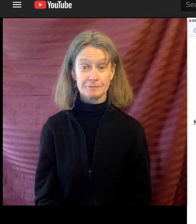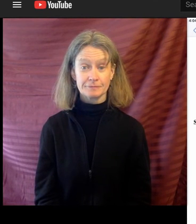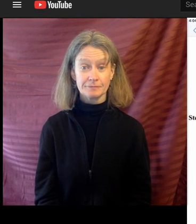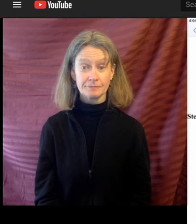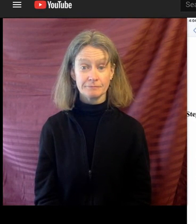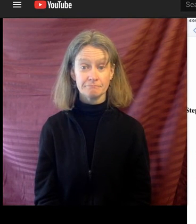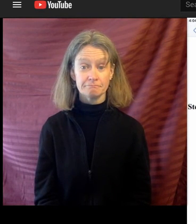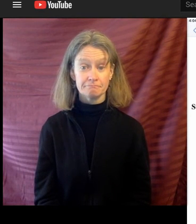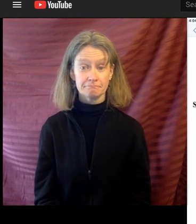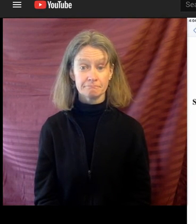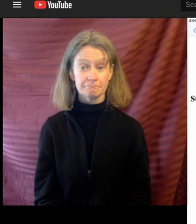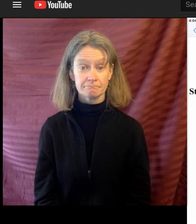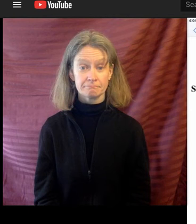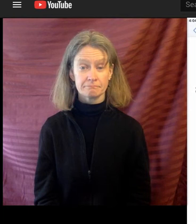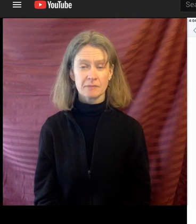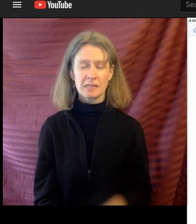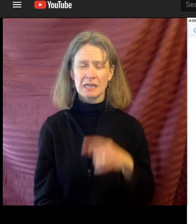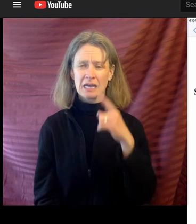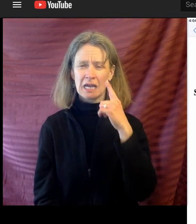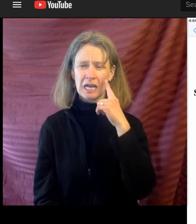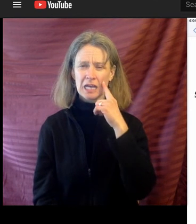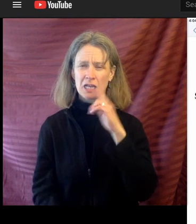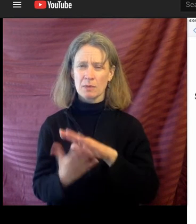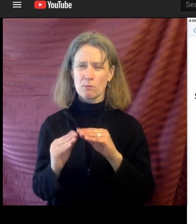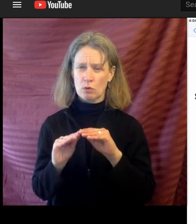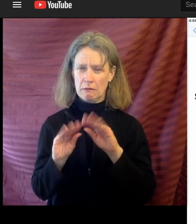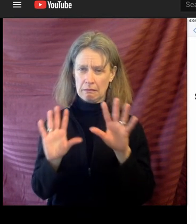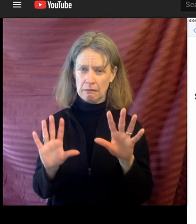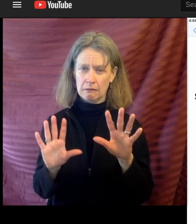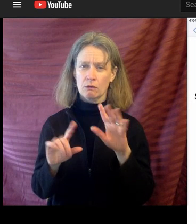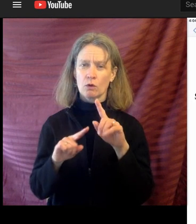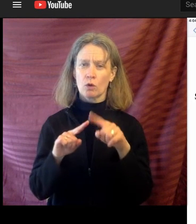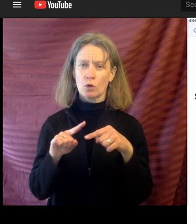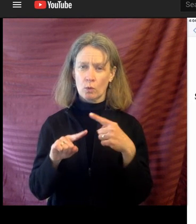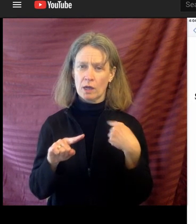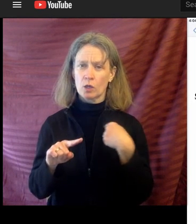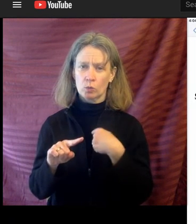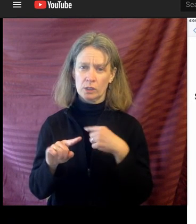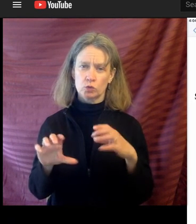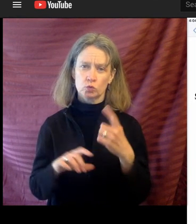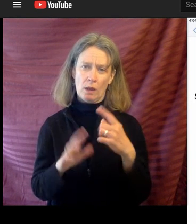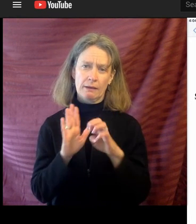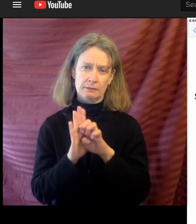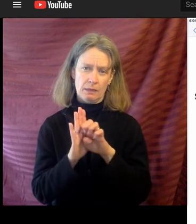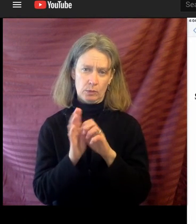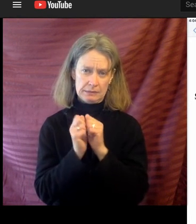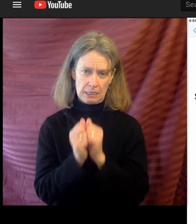So I think it'll make more sense once we do an example problem.